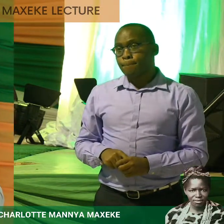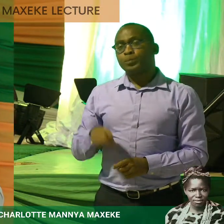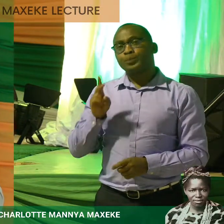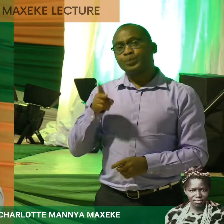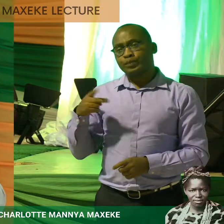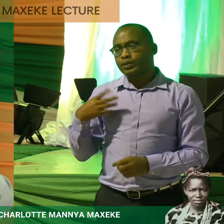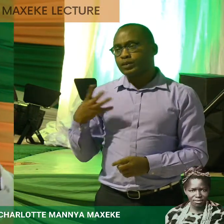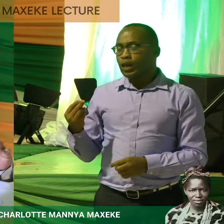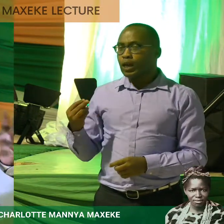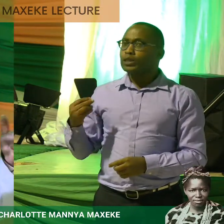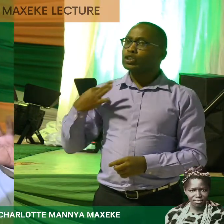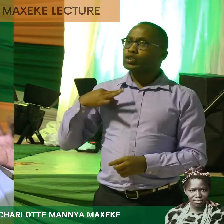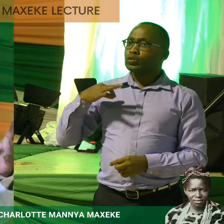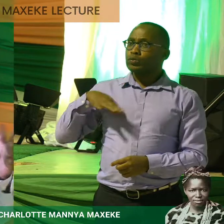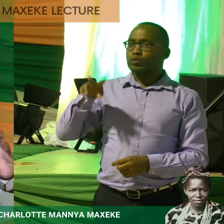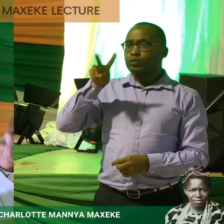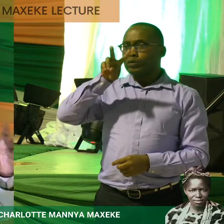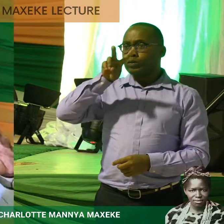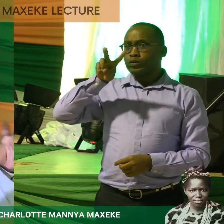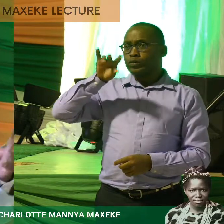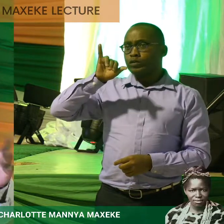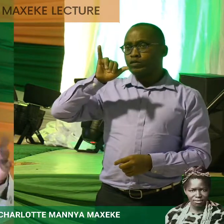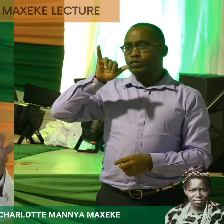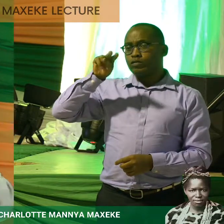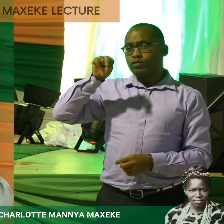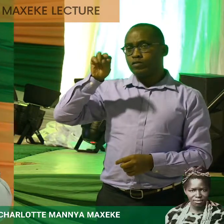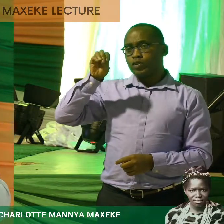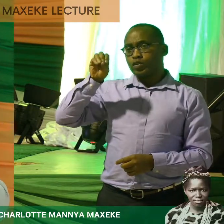wasinceda uvino le wenza uba